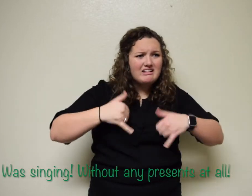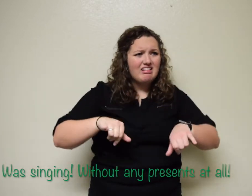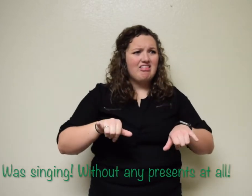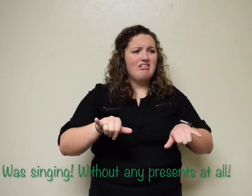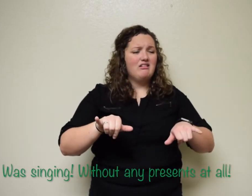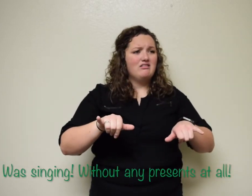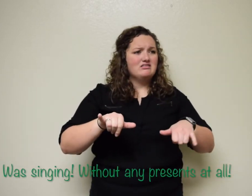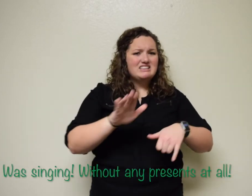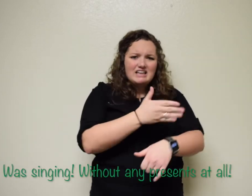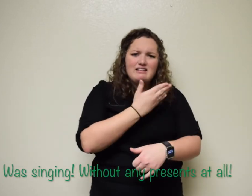all